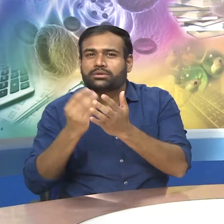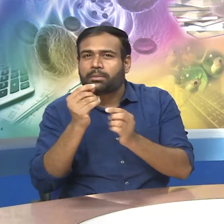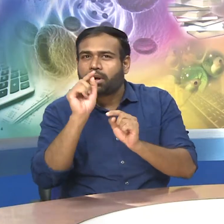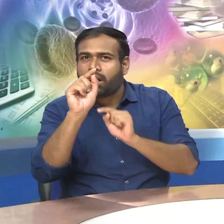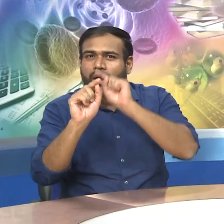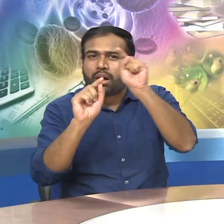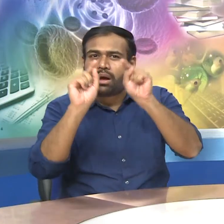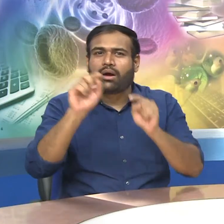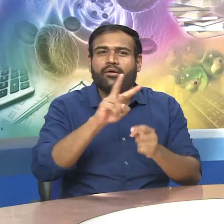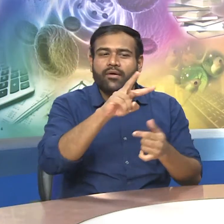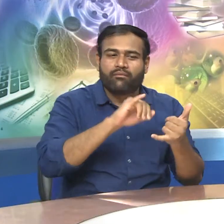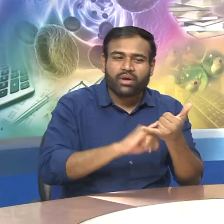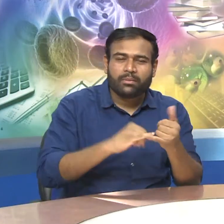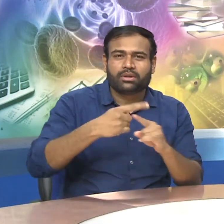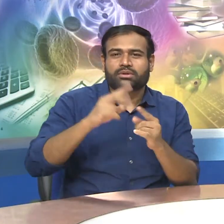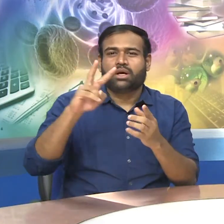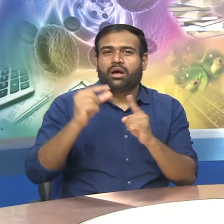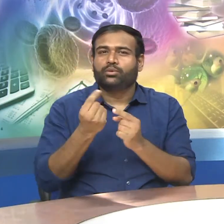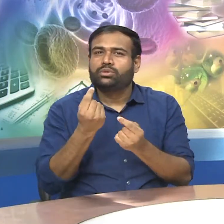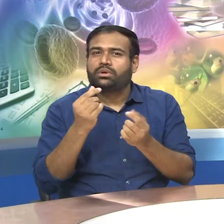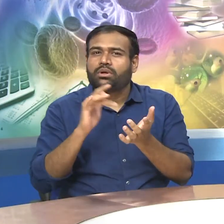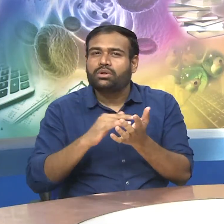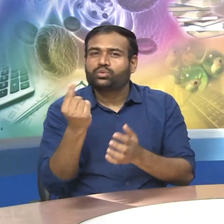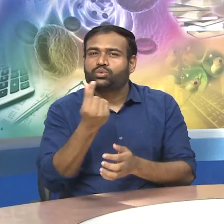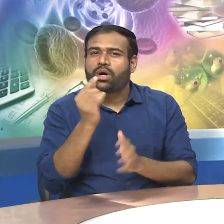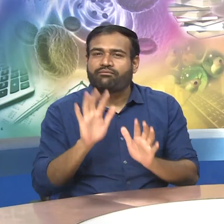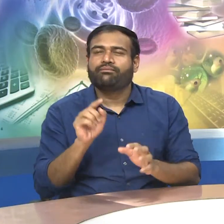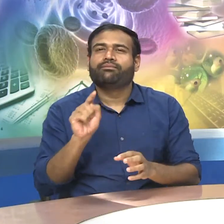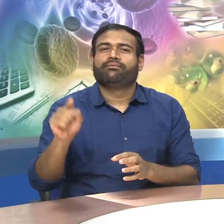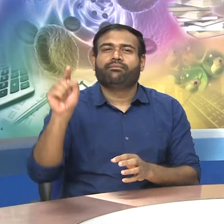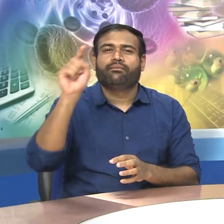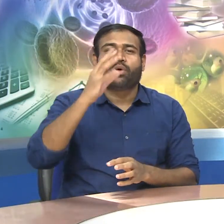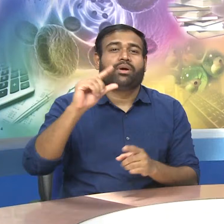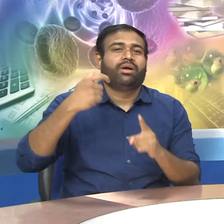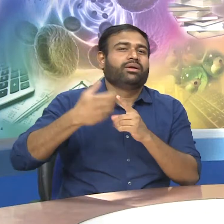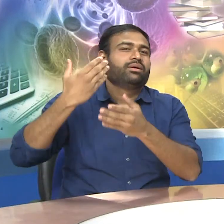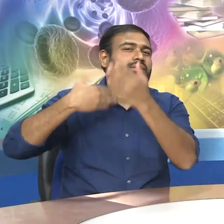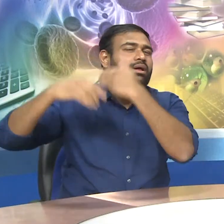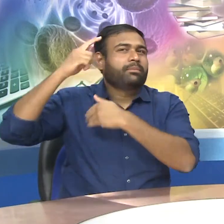Third, legacy of the British period.